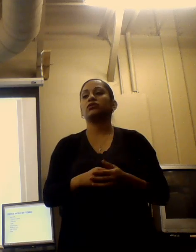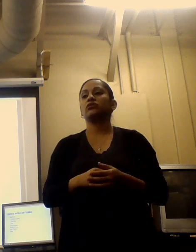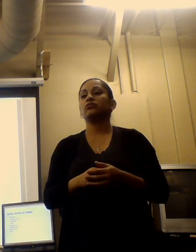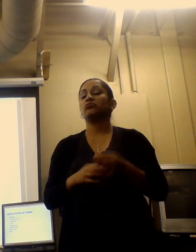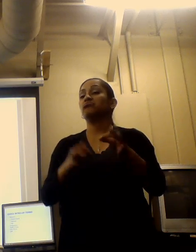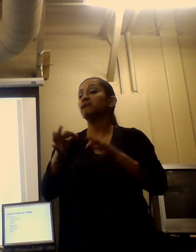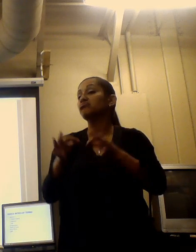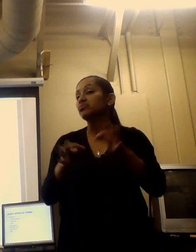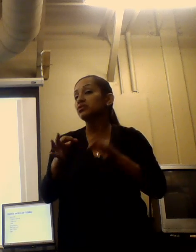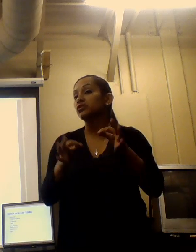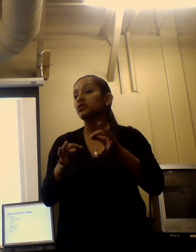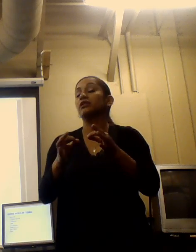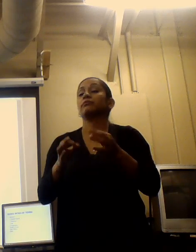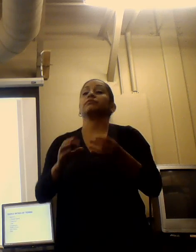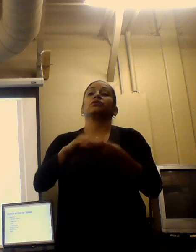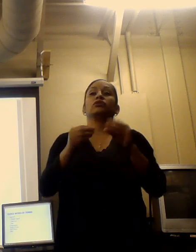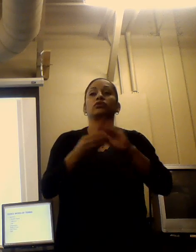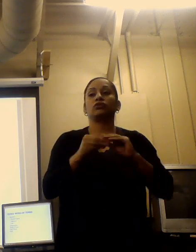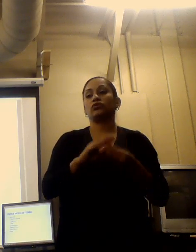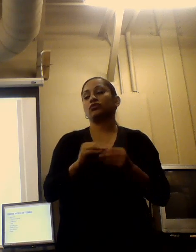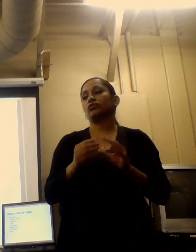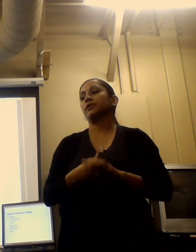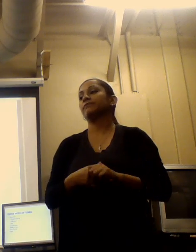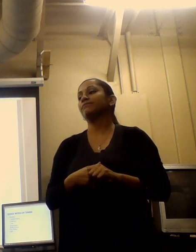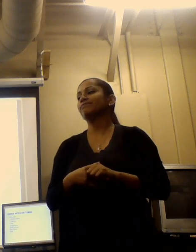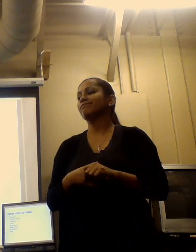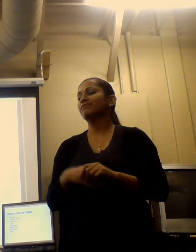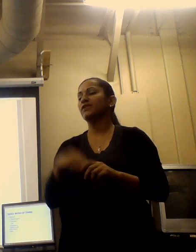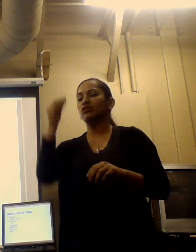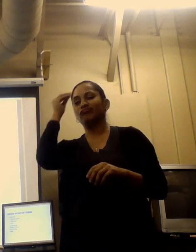place. So just something to keep in mind.